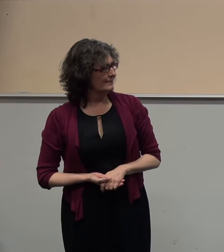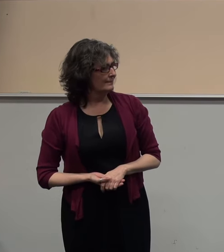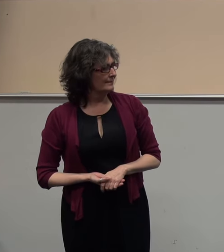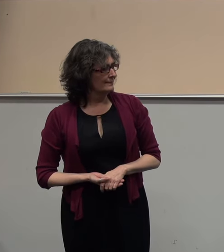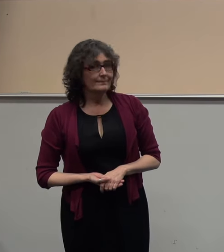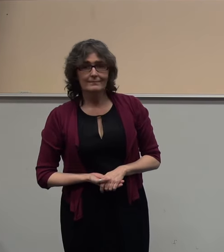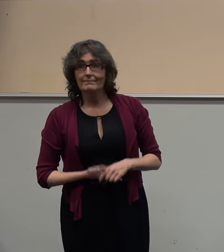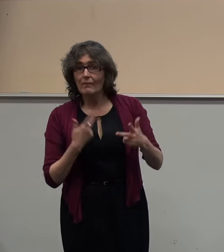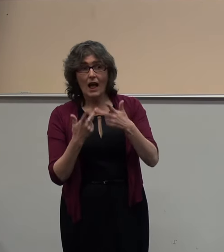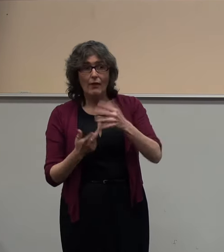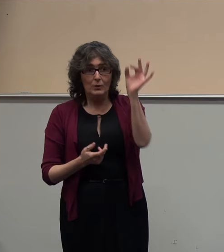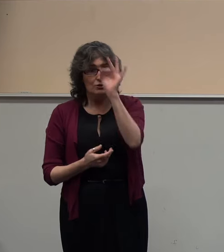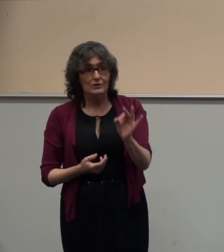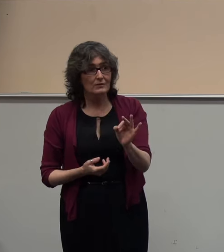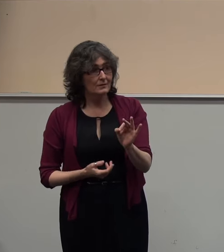Any more?